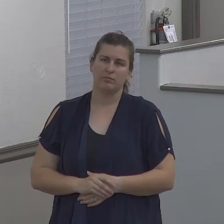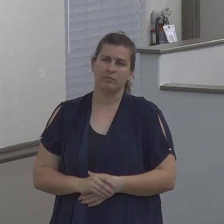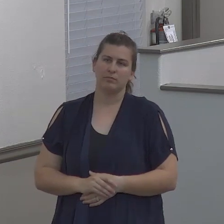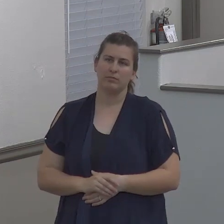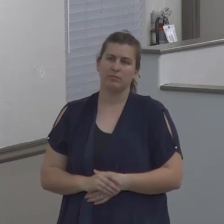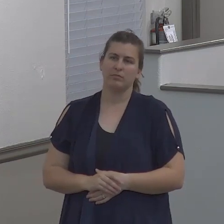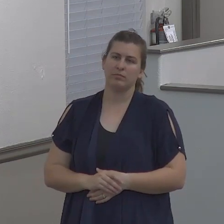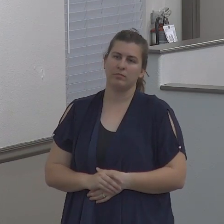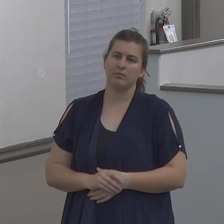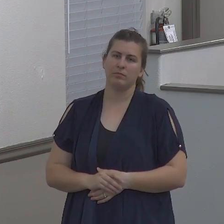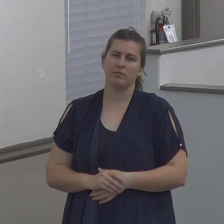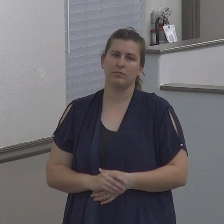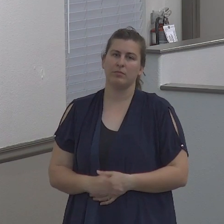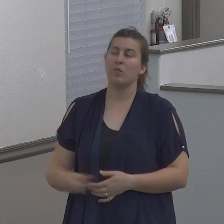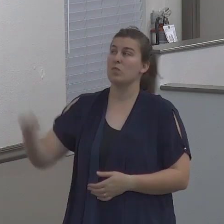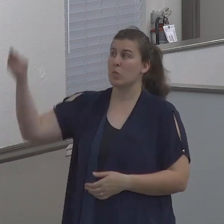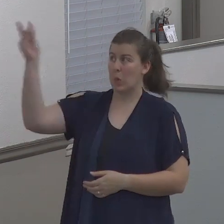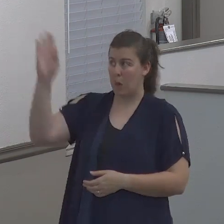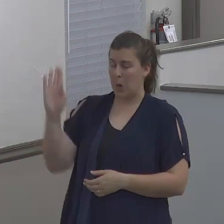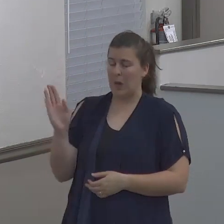the pike.